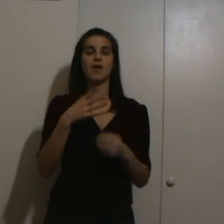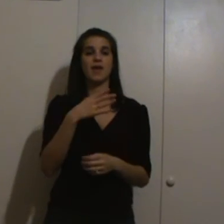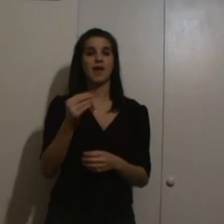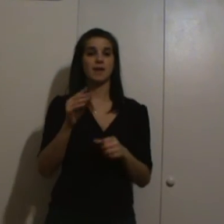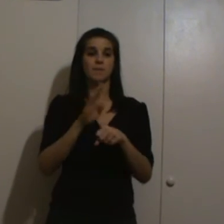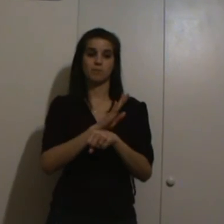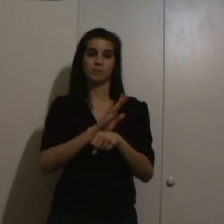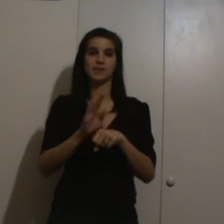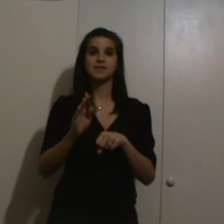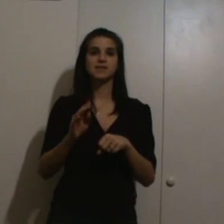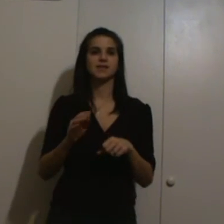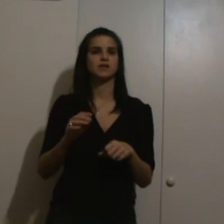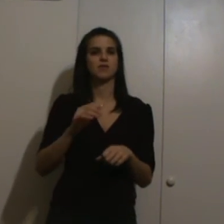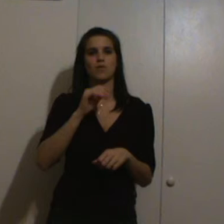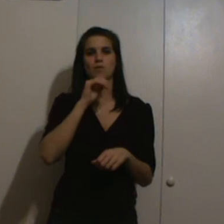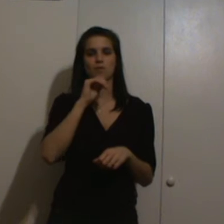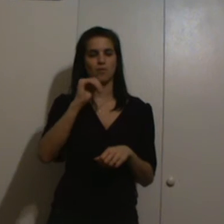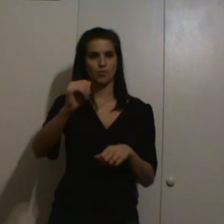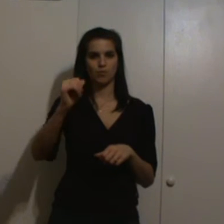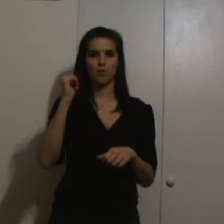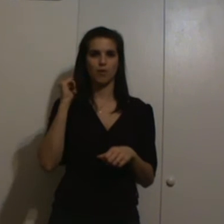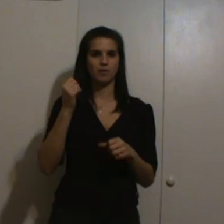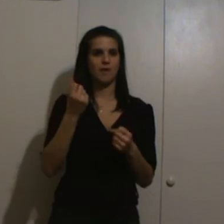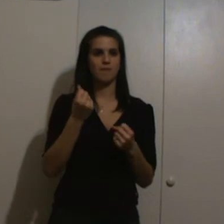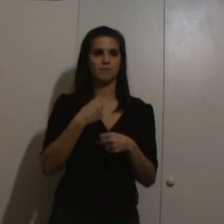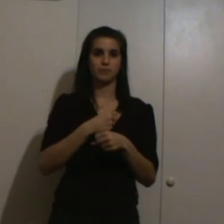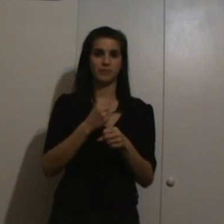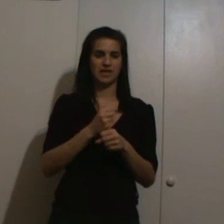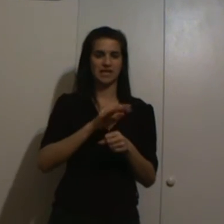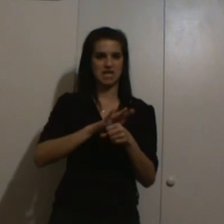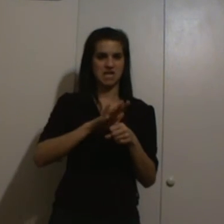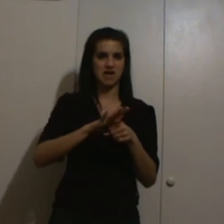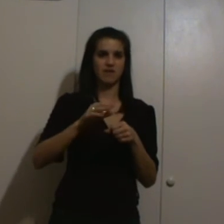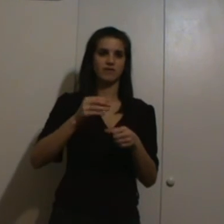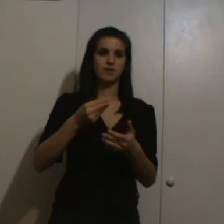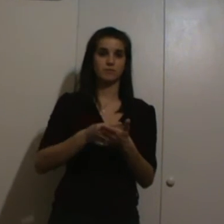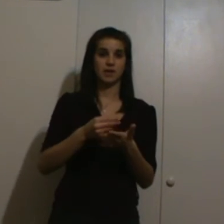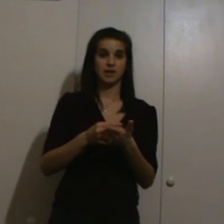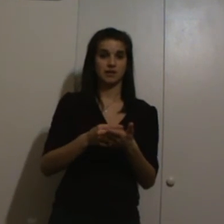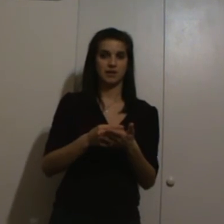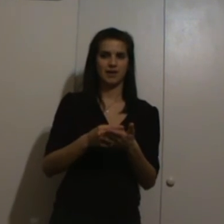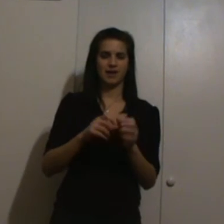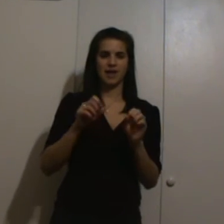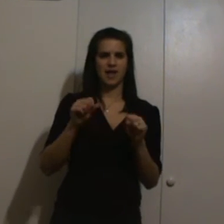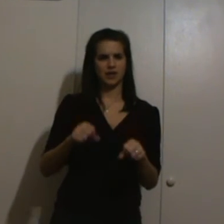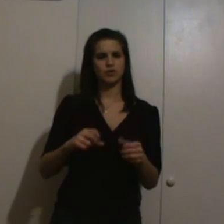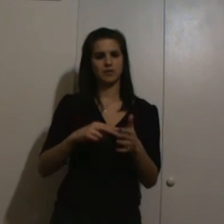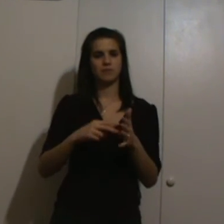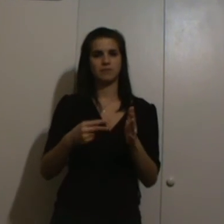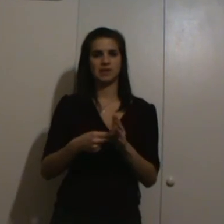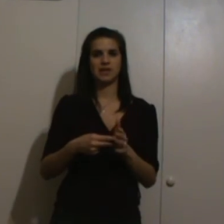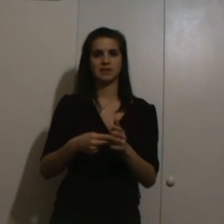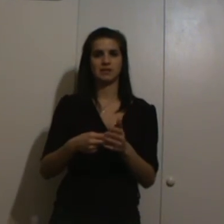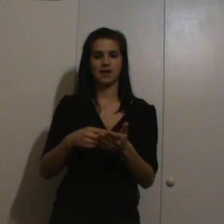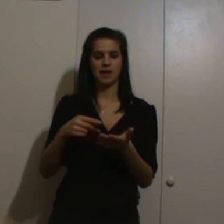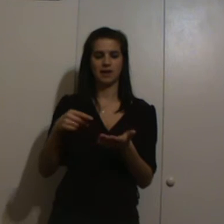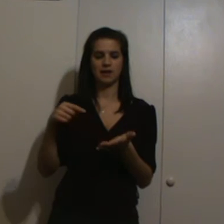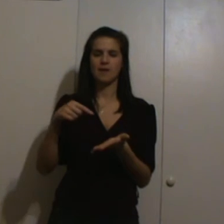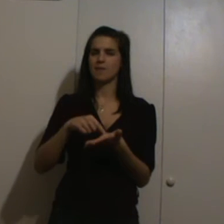leads to lower economic growth, layoffs, possibly low wages. What we're going to